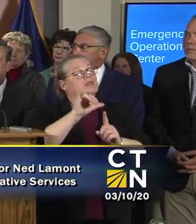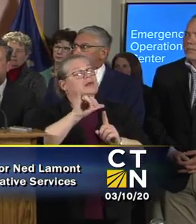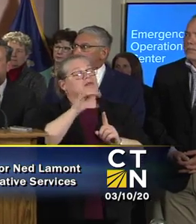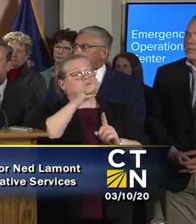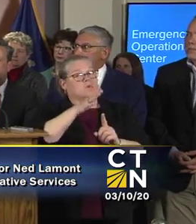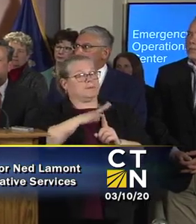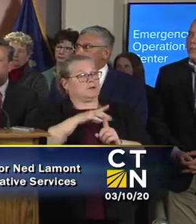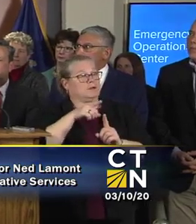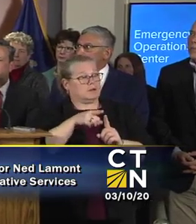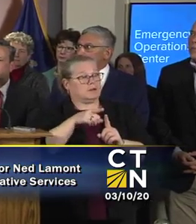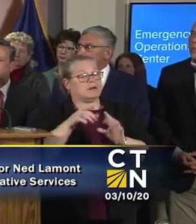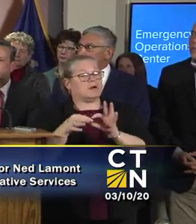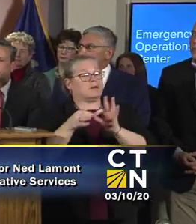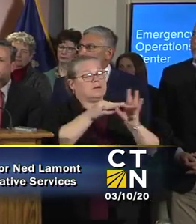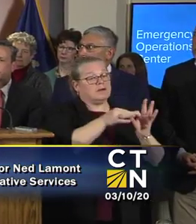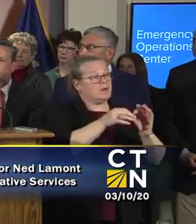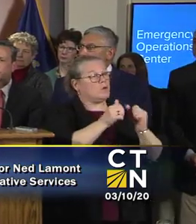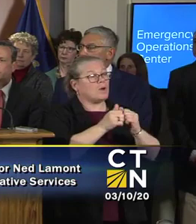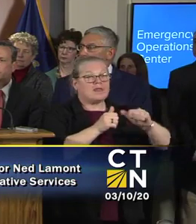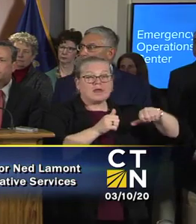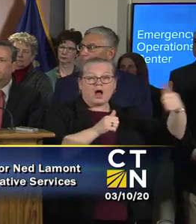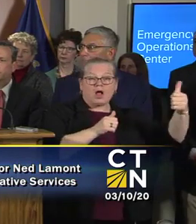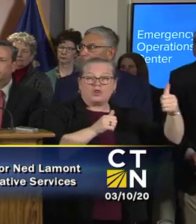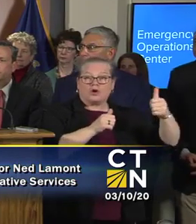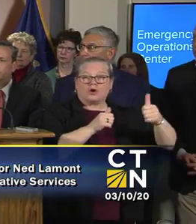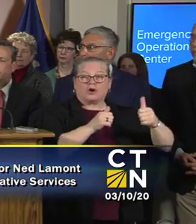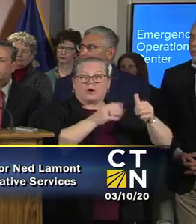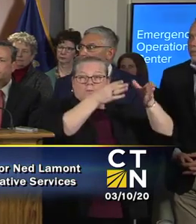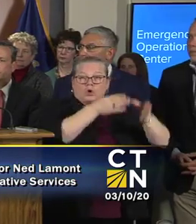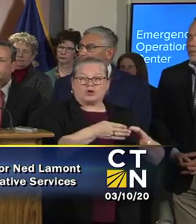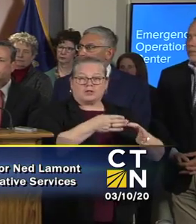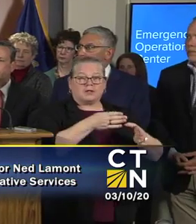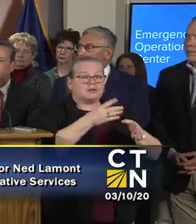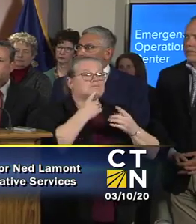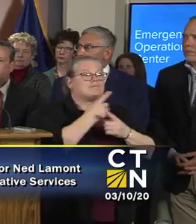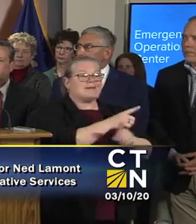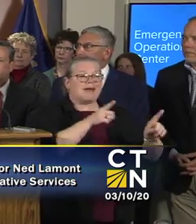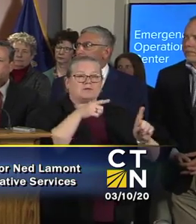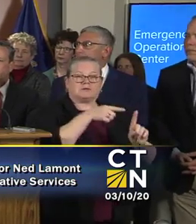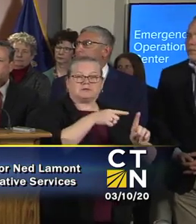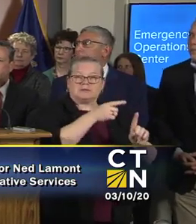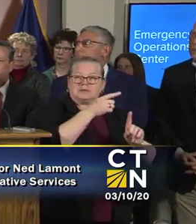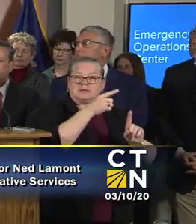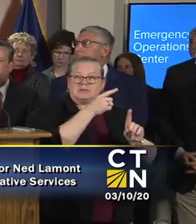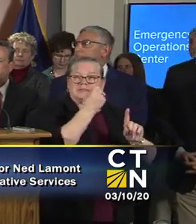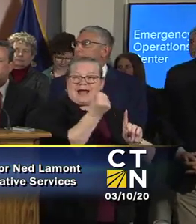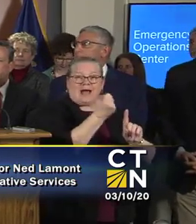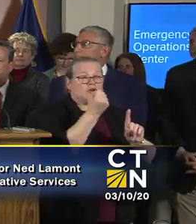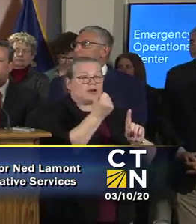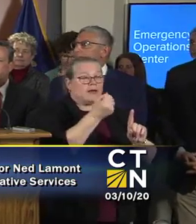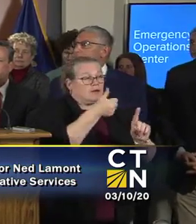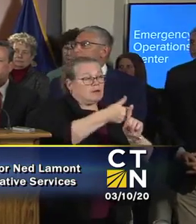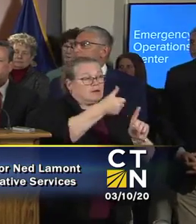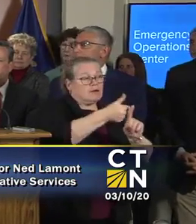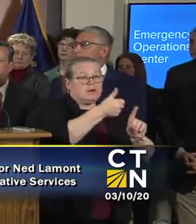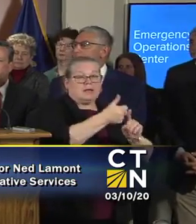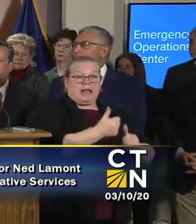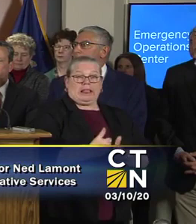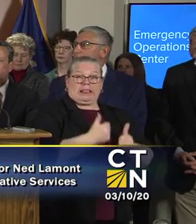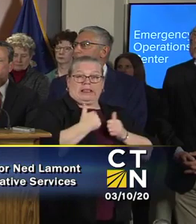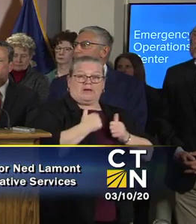that was announced on Saturday, I believe it was, of the internist who was making rounds at Bridgeport Hospital, who's actually a New York